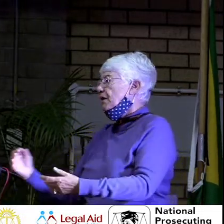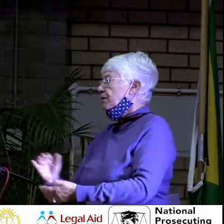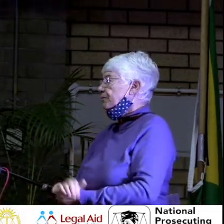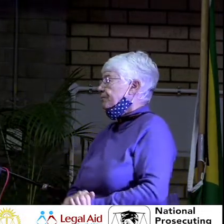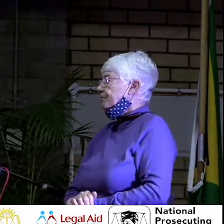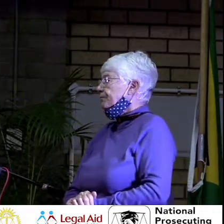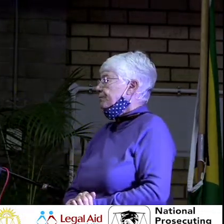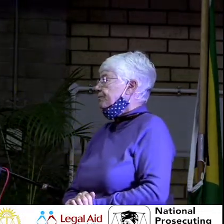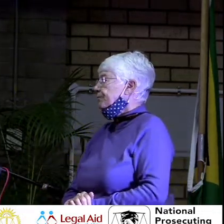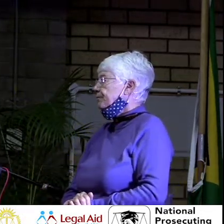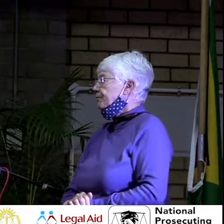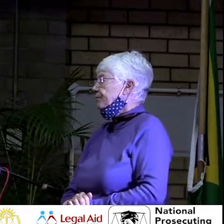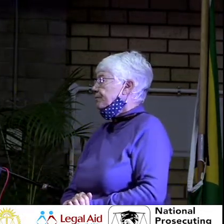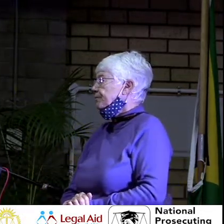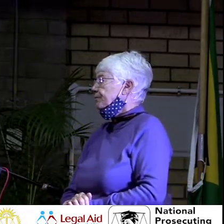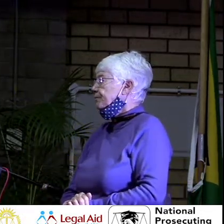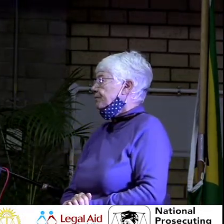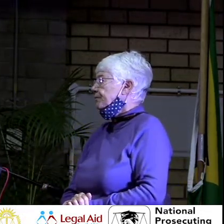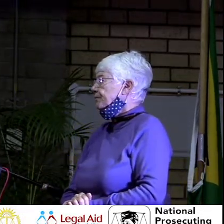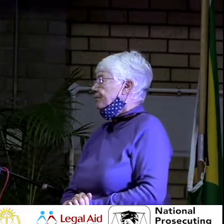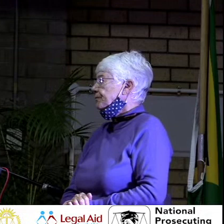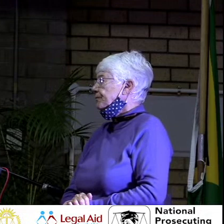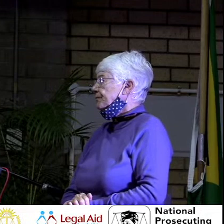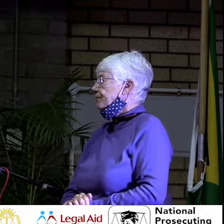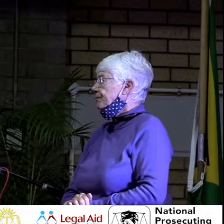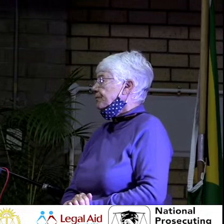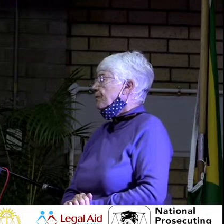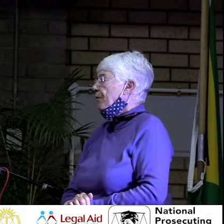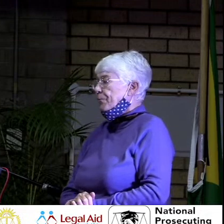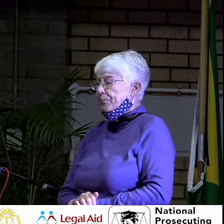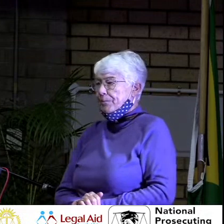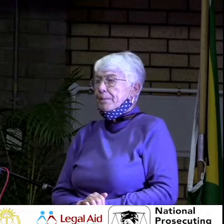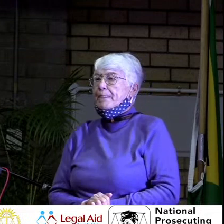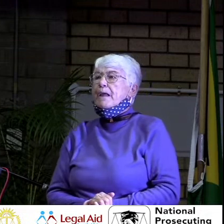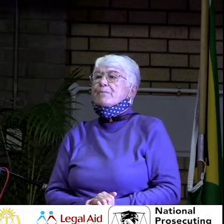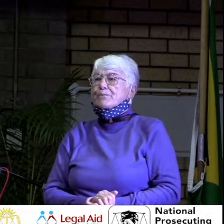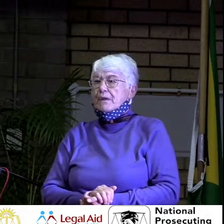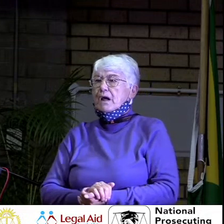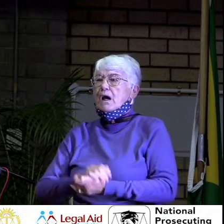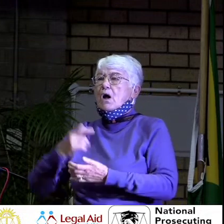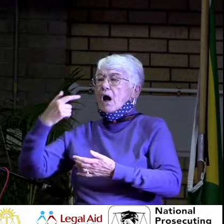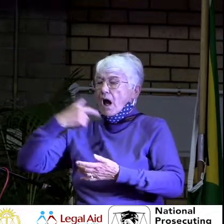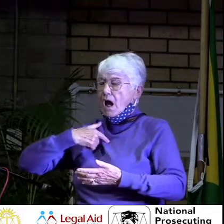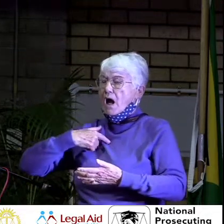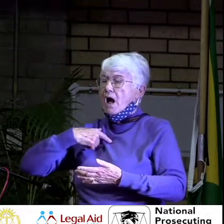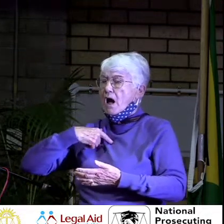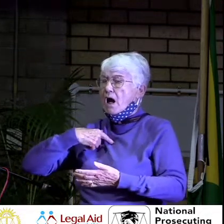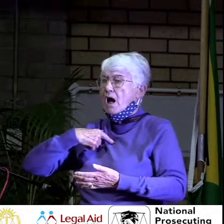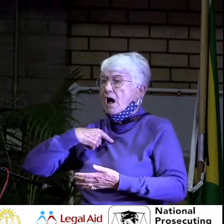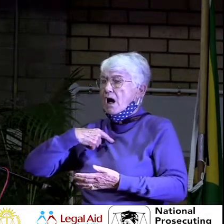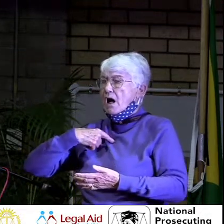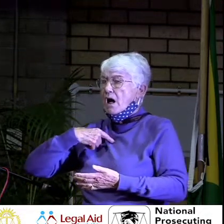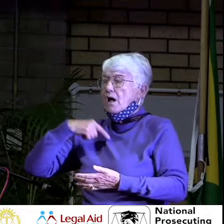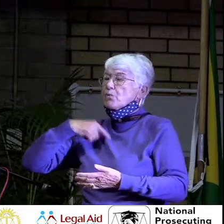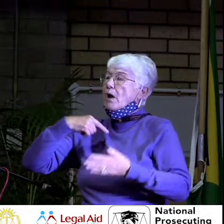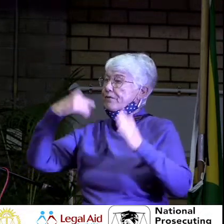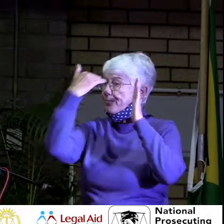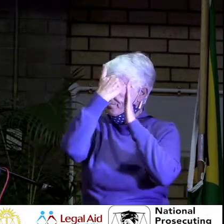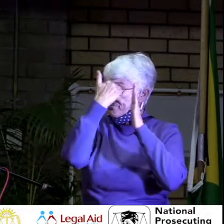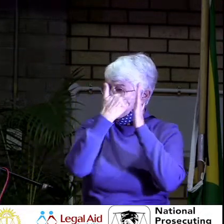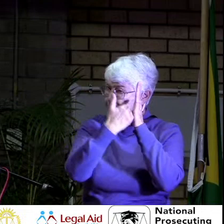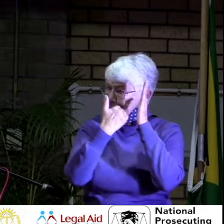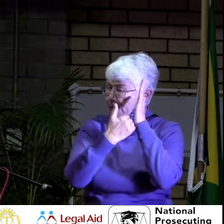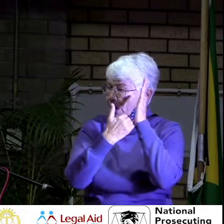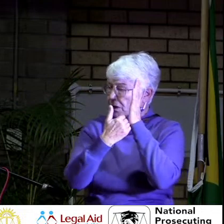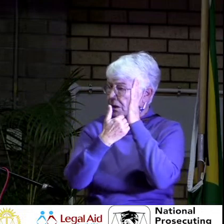venue. We had a drama, a gender-based violence drama that we did with youth, and we actually, through that program,